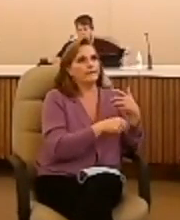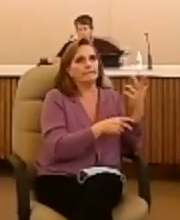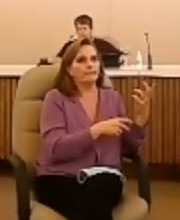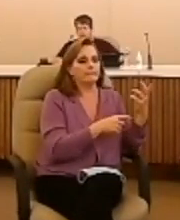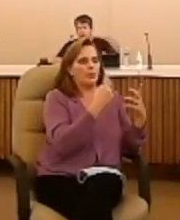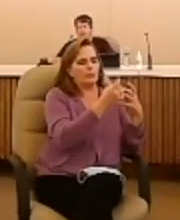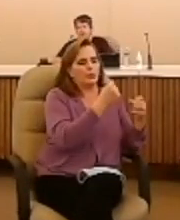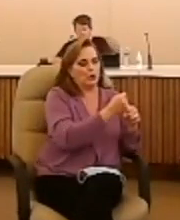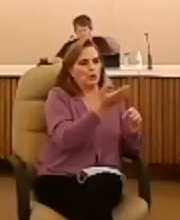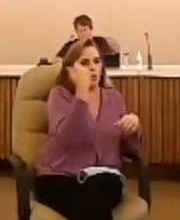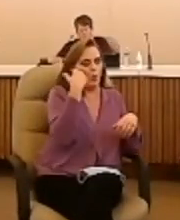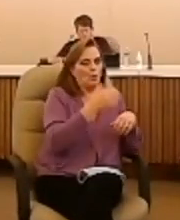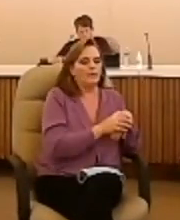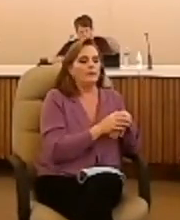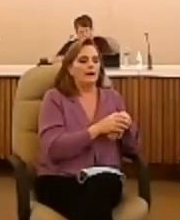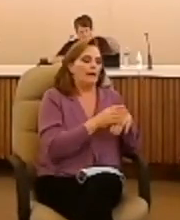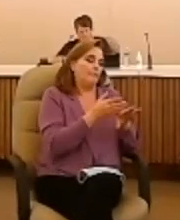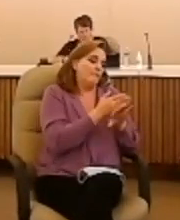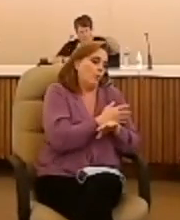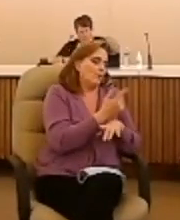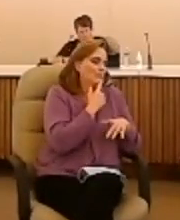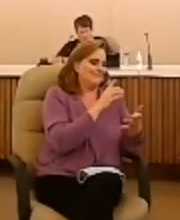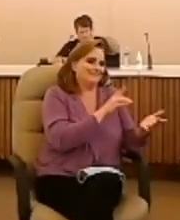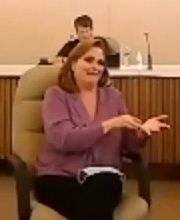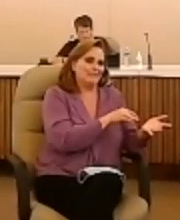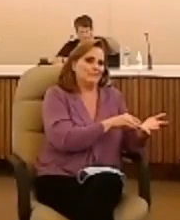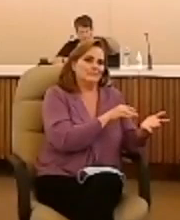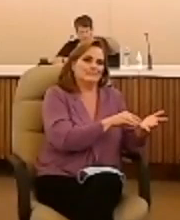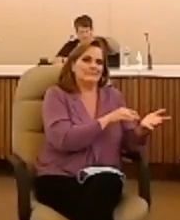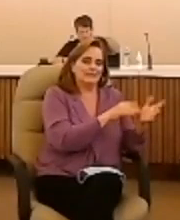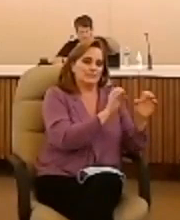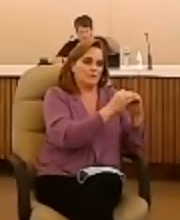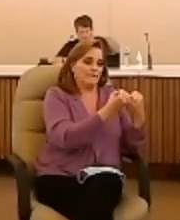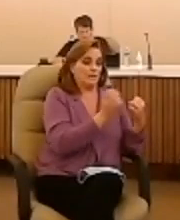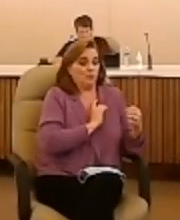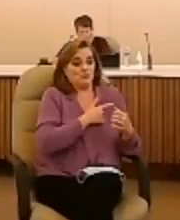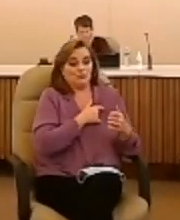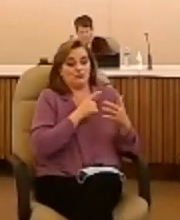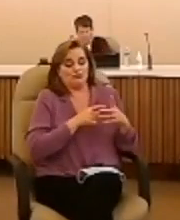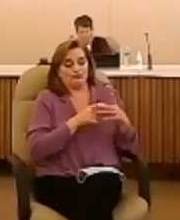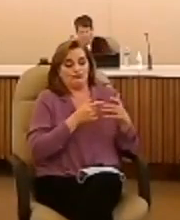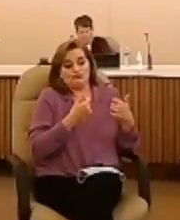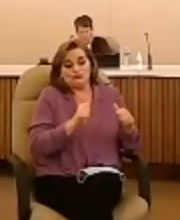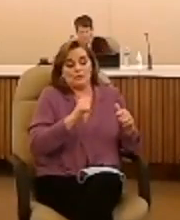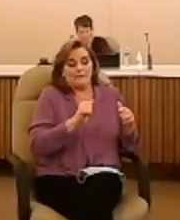office, and yeah, we're just trying to start something new.